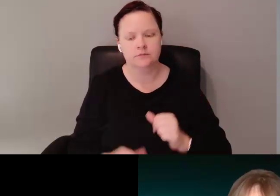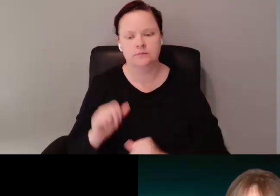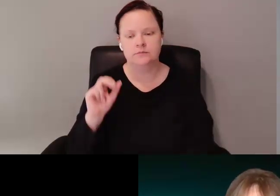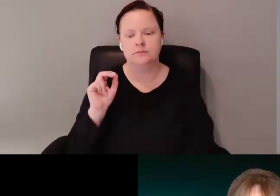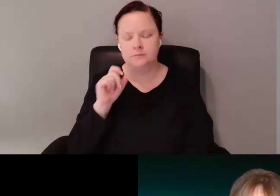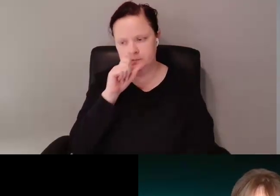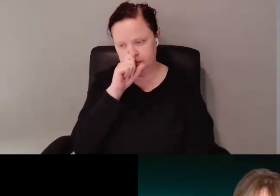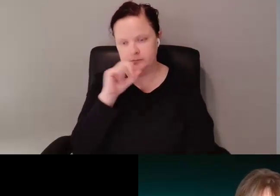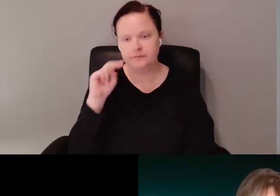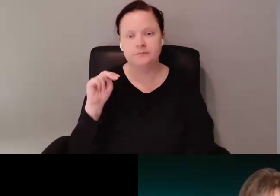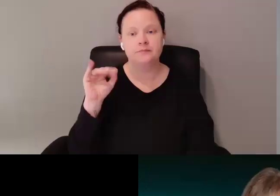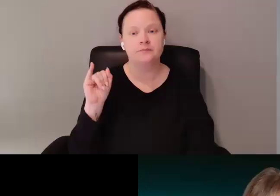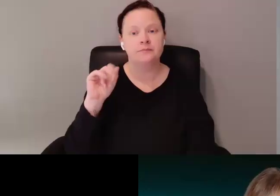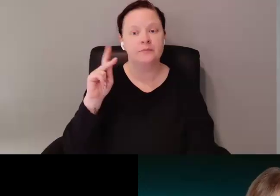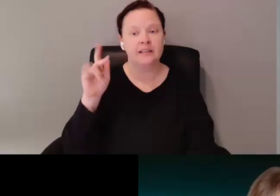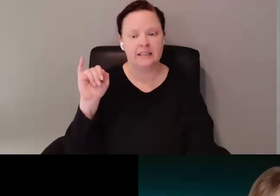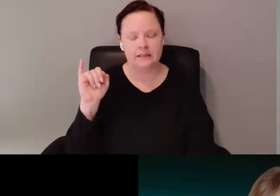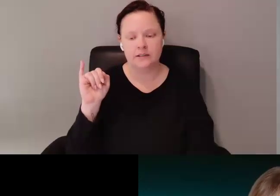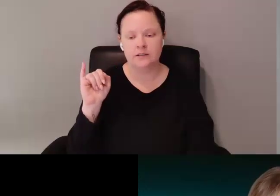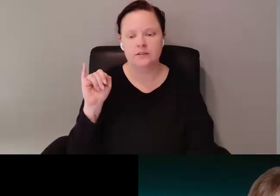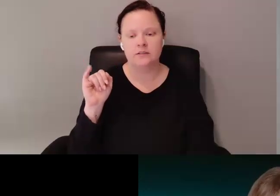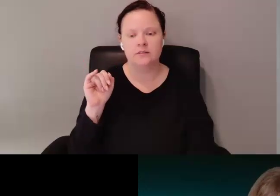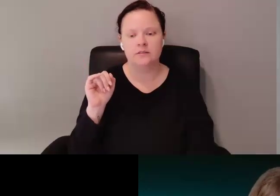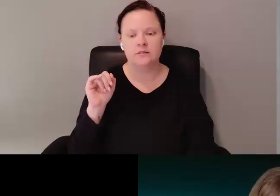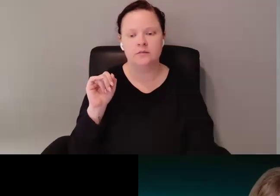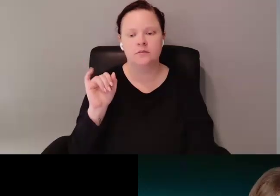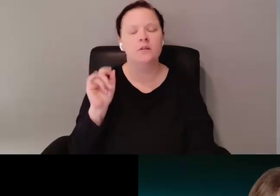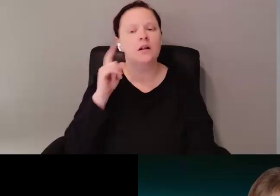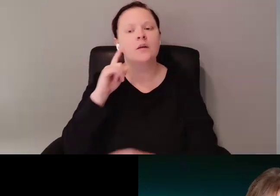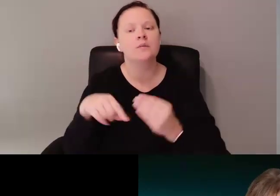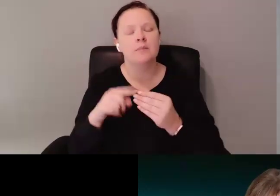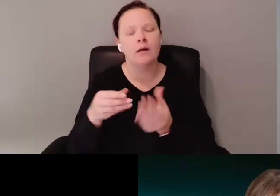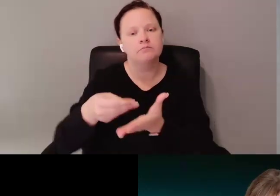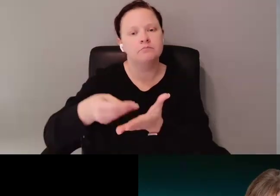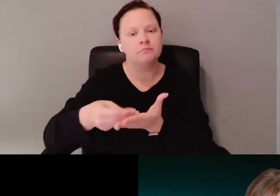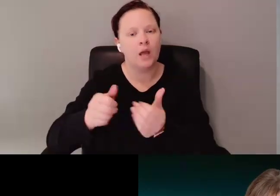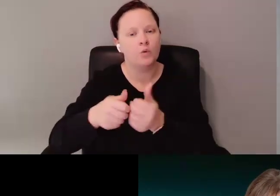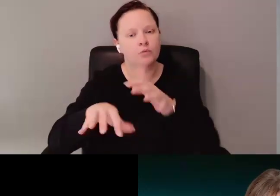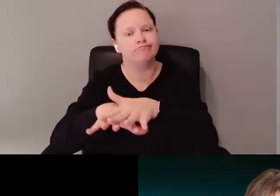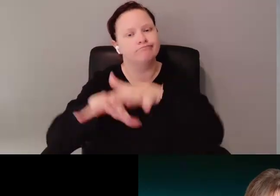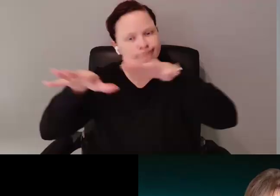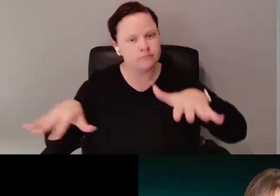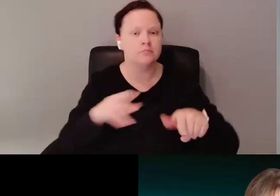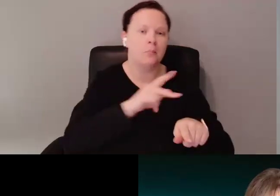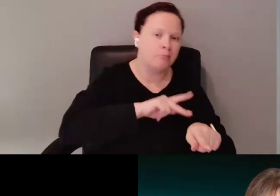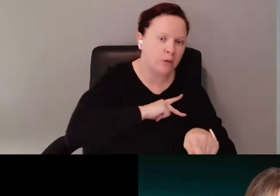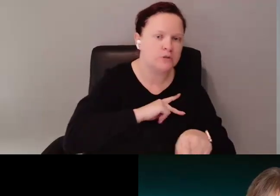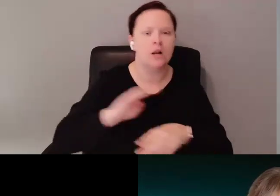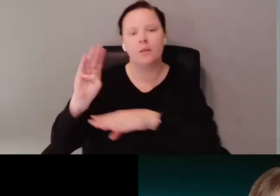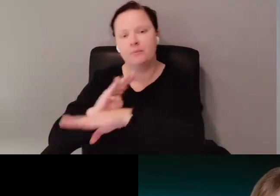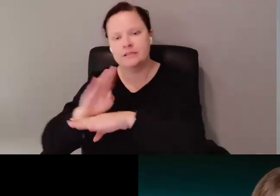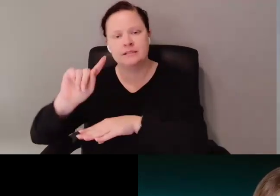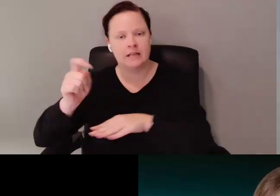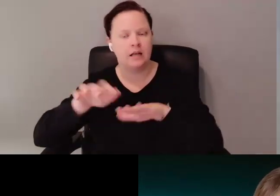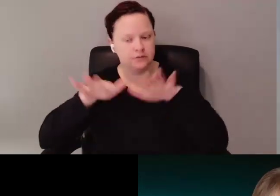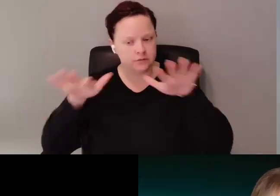I think it was like separating your personal from your business taxes. But I Yeah.